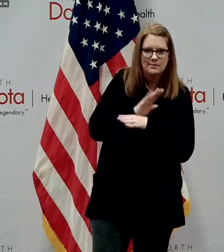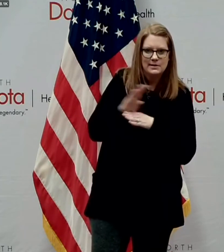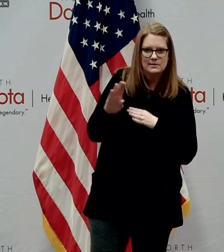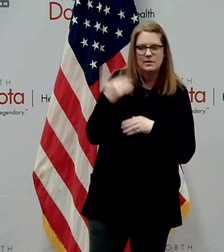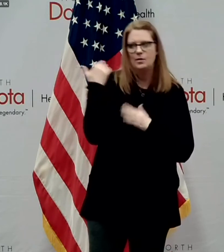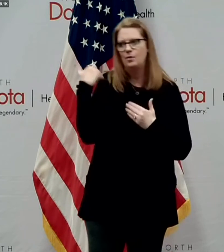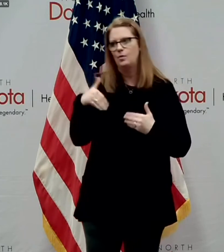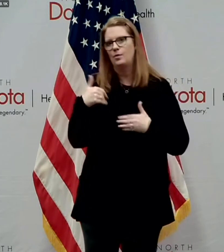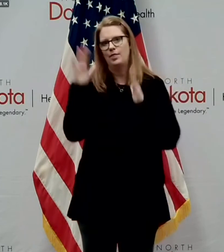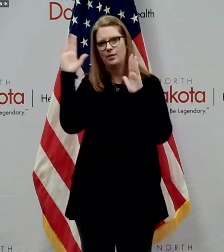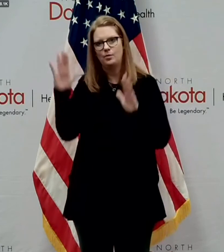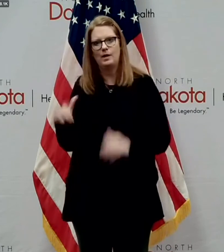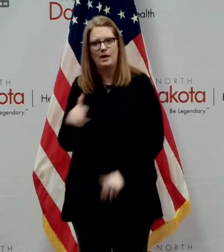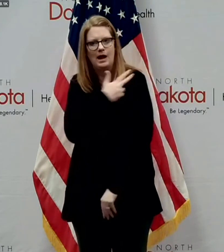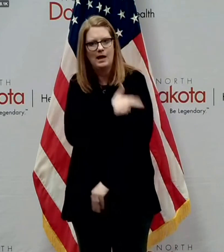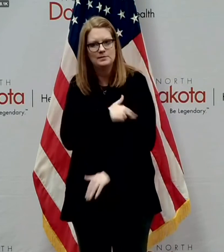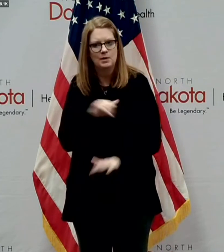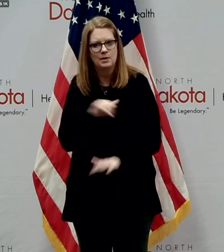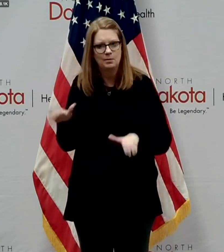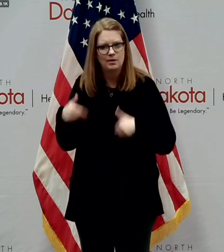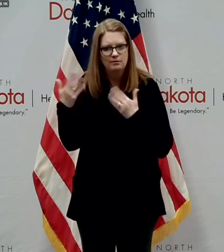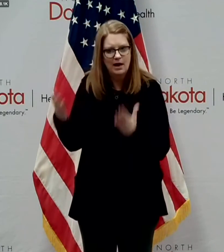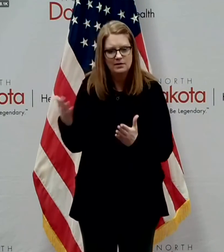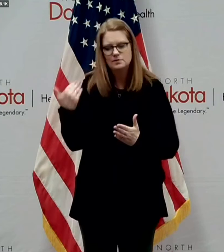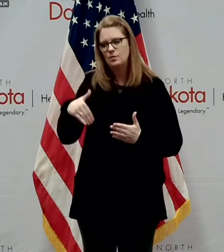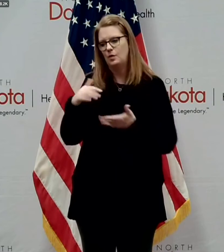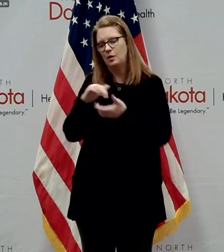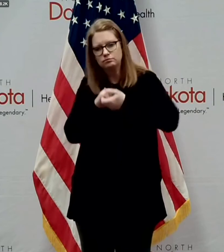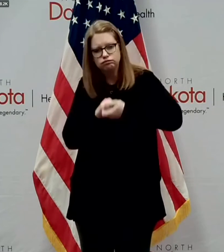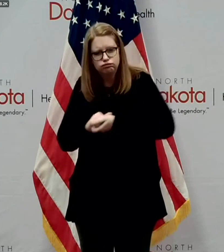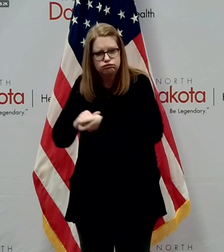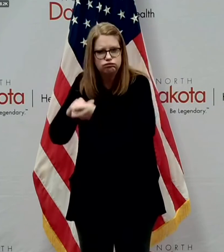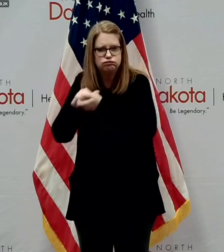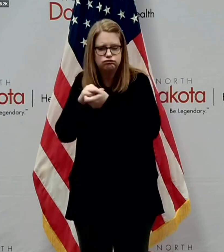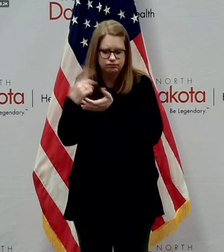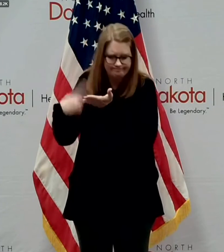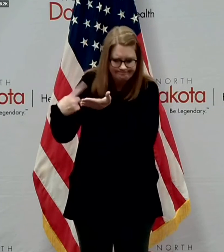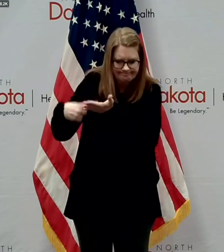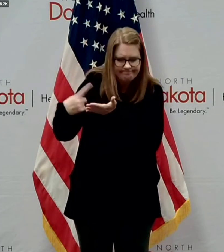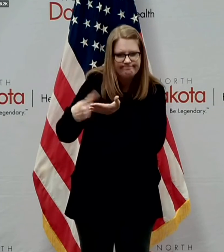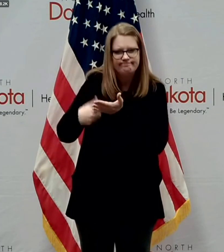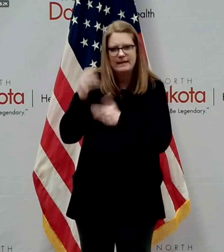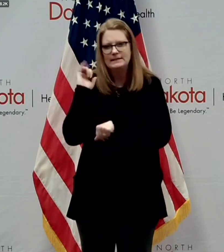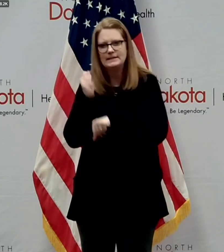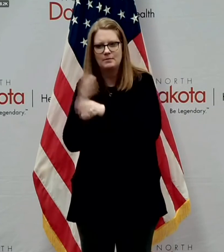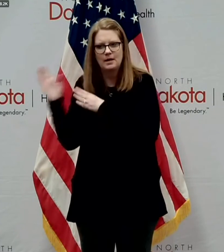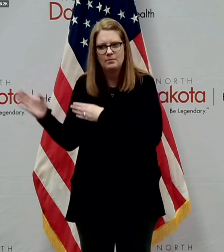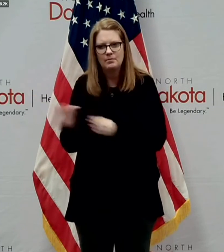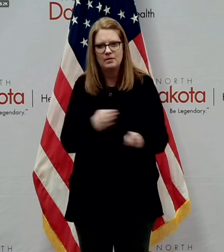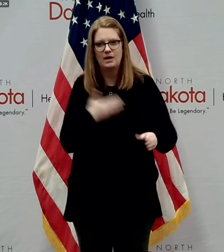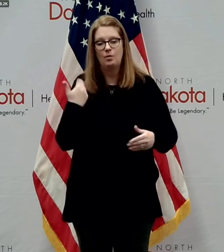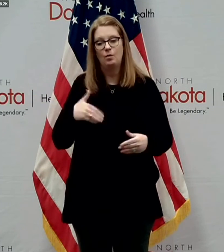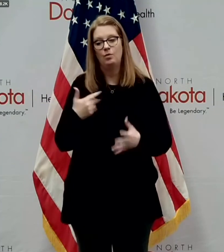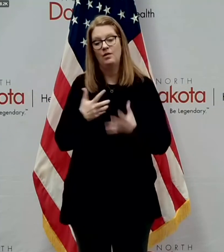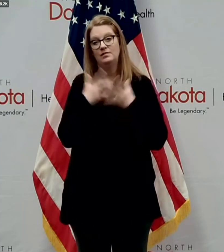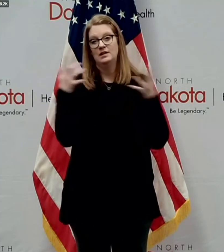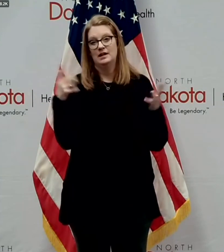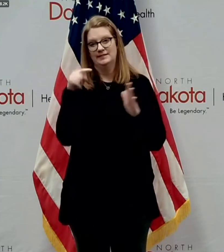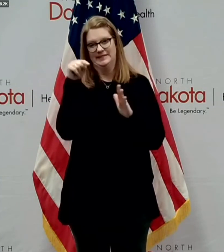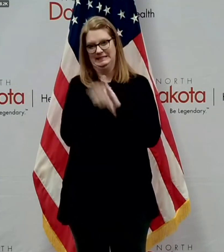providers, everybody working together to put together that comprehensive plan. A lot of detail behind the summary